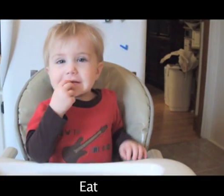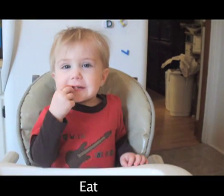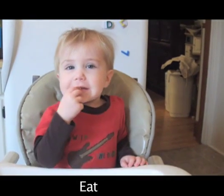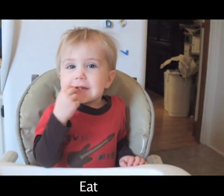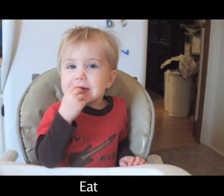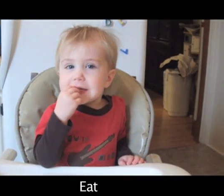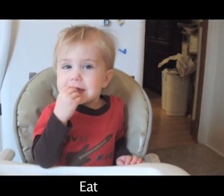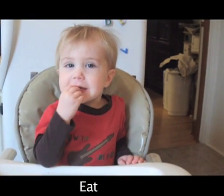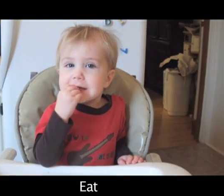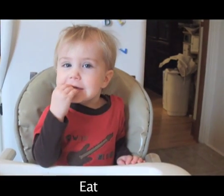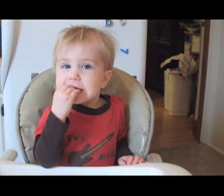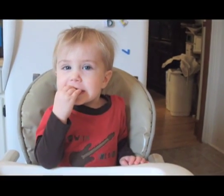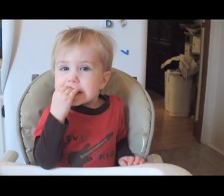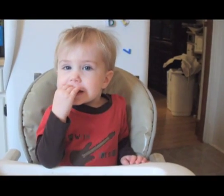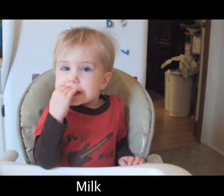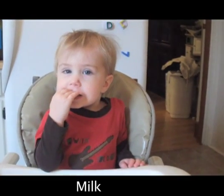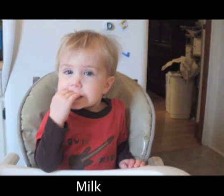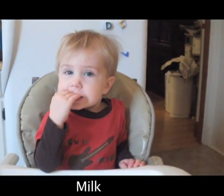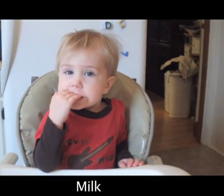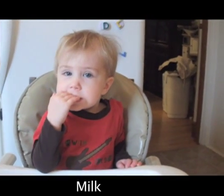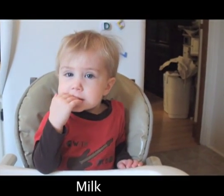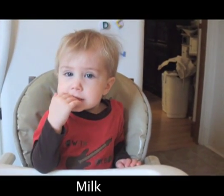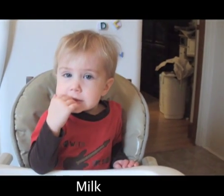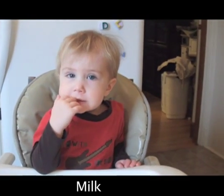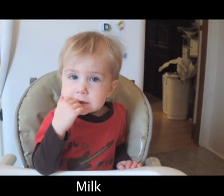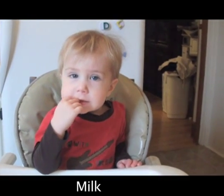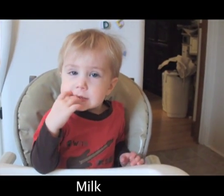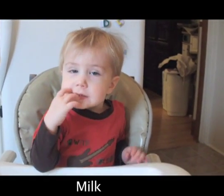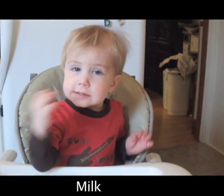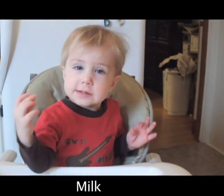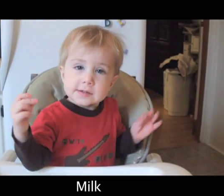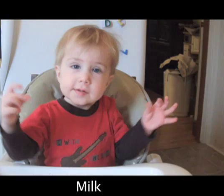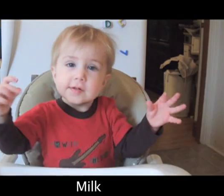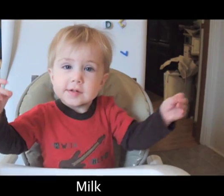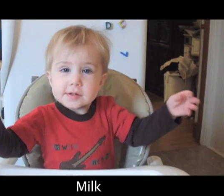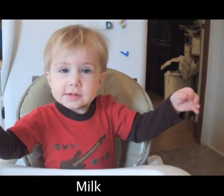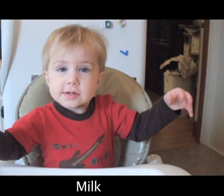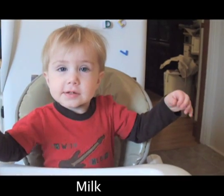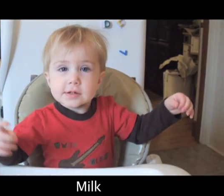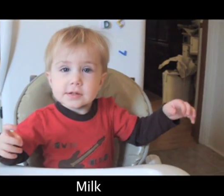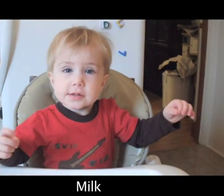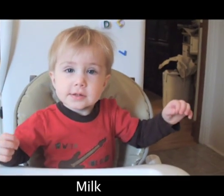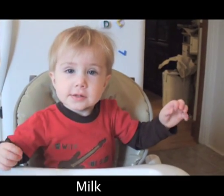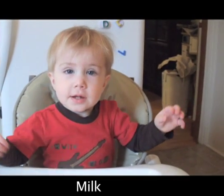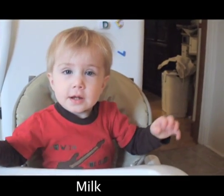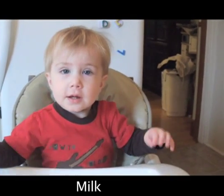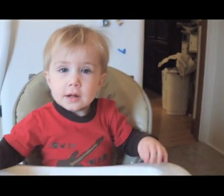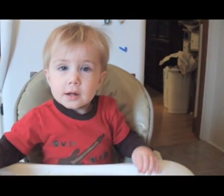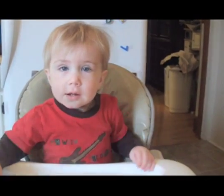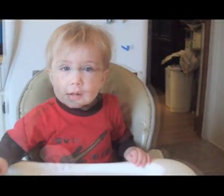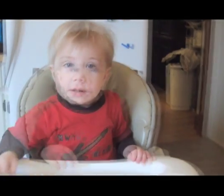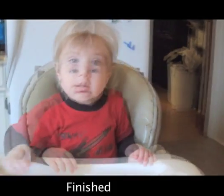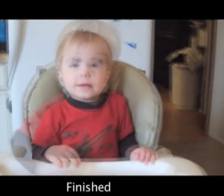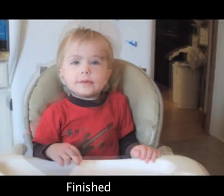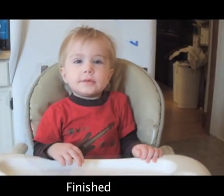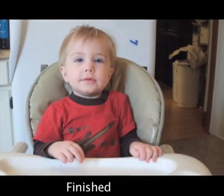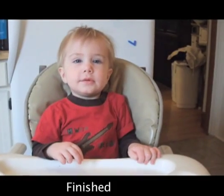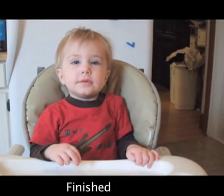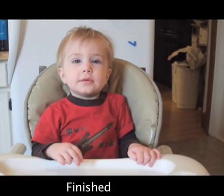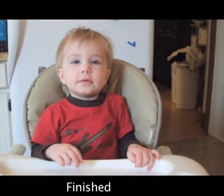eat good can you show me milk milk yeah can you say finished